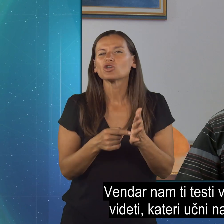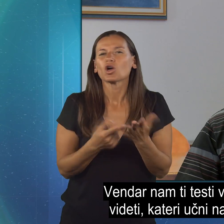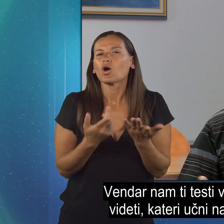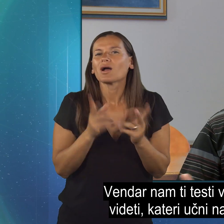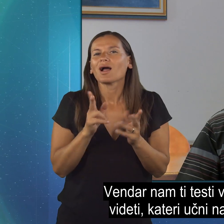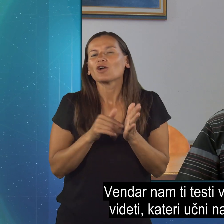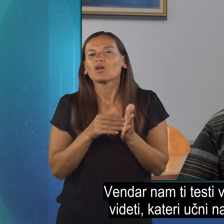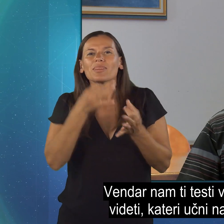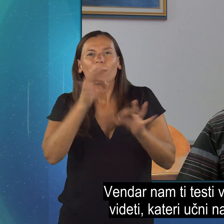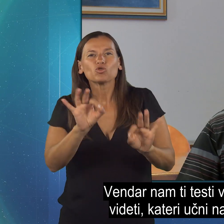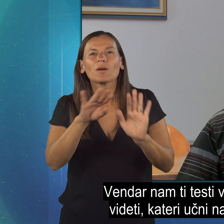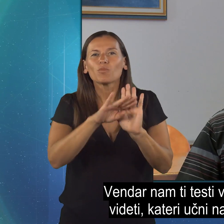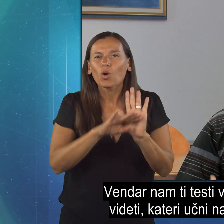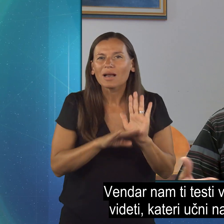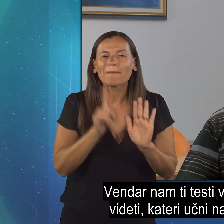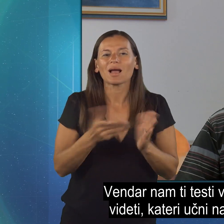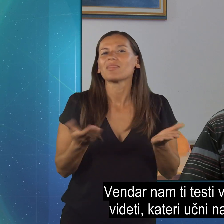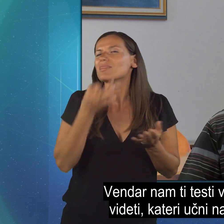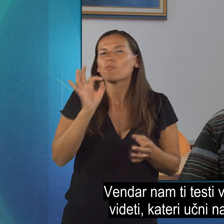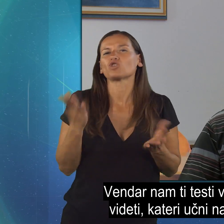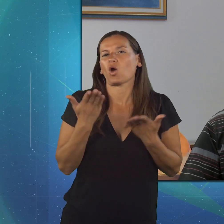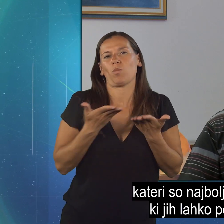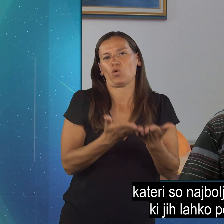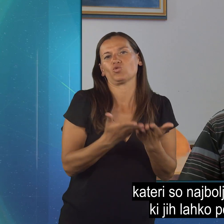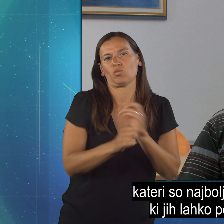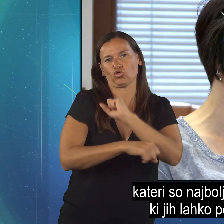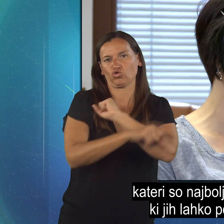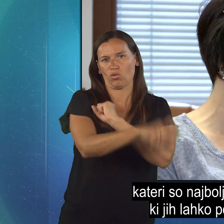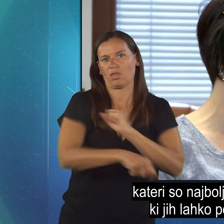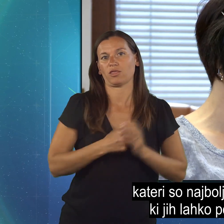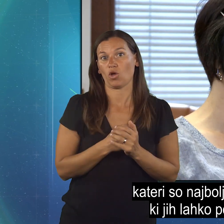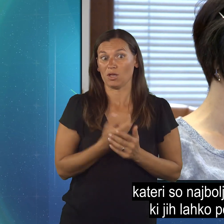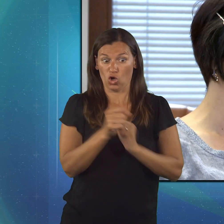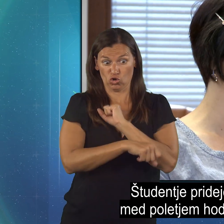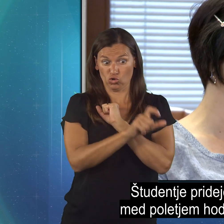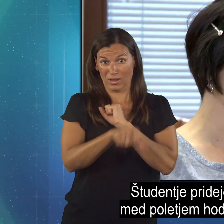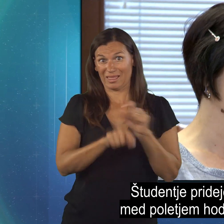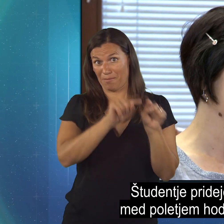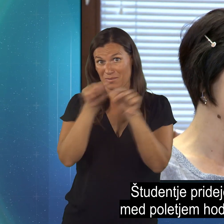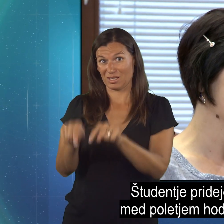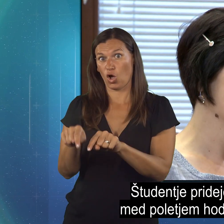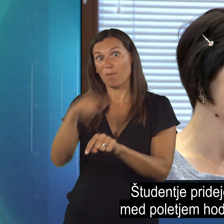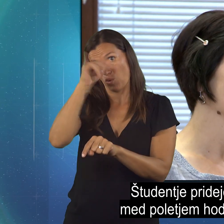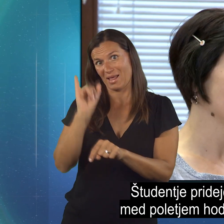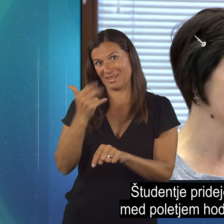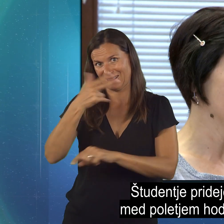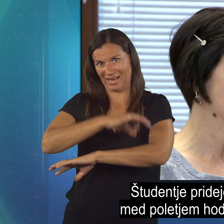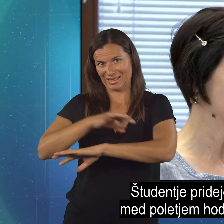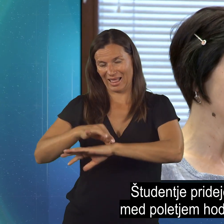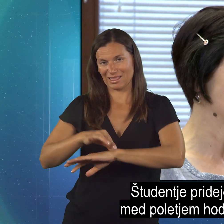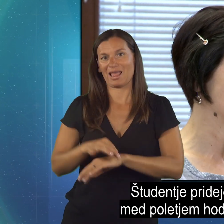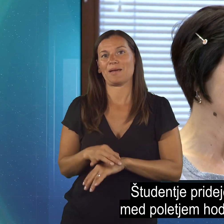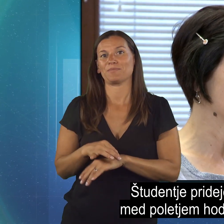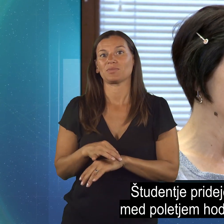see what our best curriculum, what's the best program we can offer. Students come in, and for 3 weeks in the